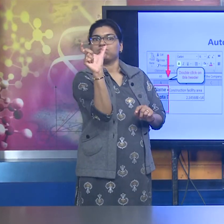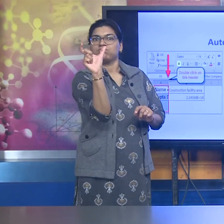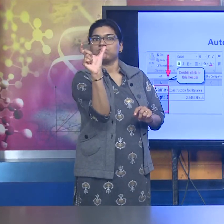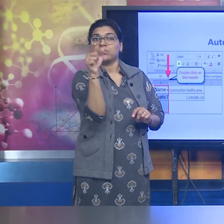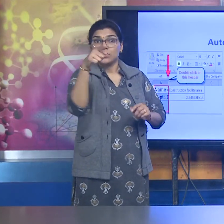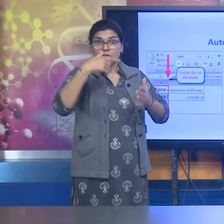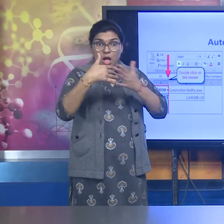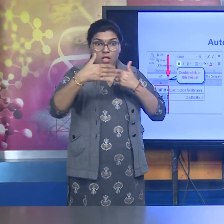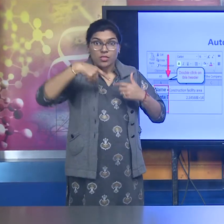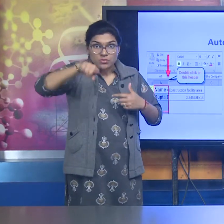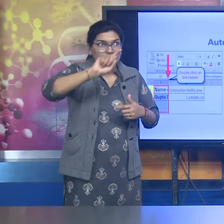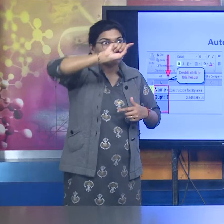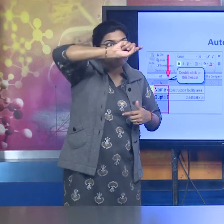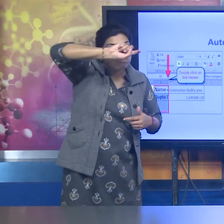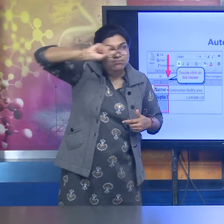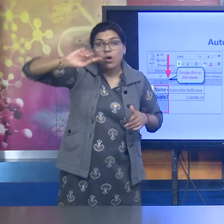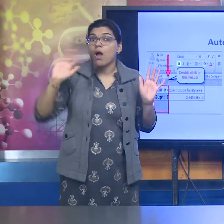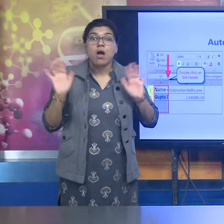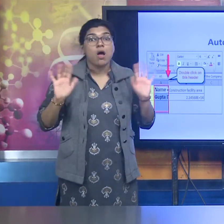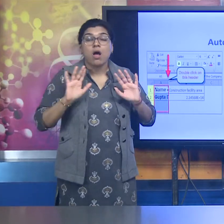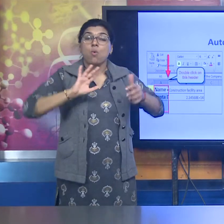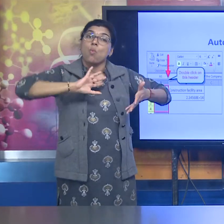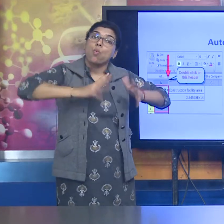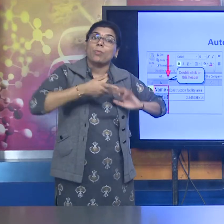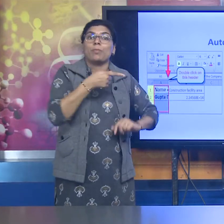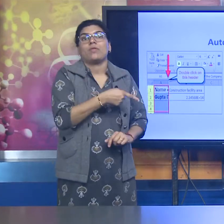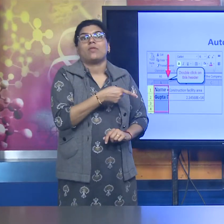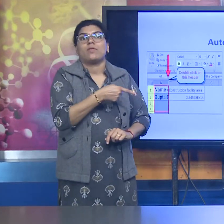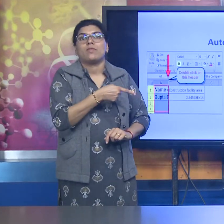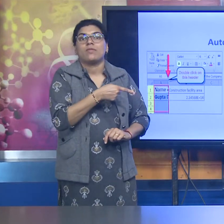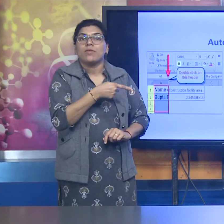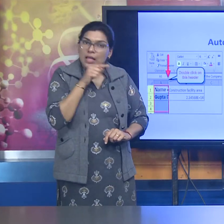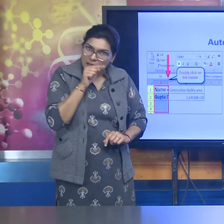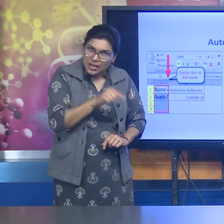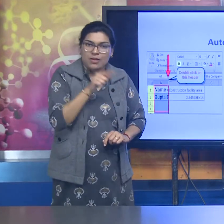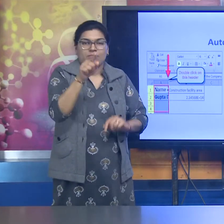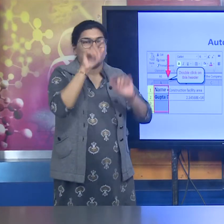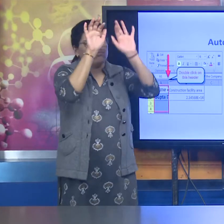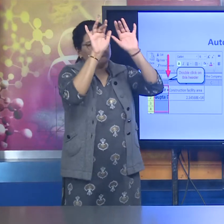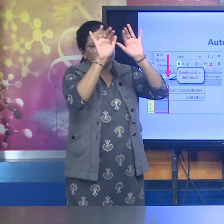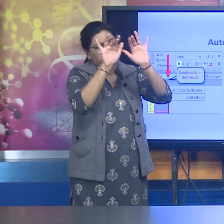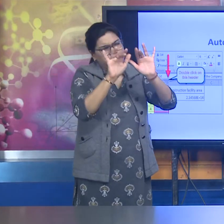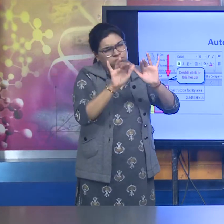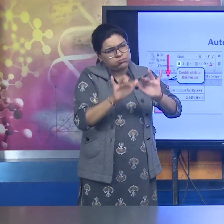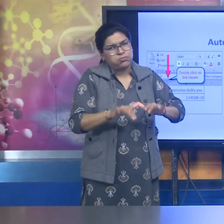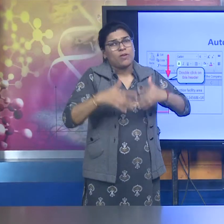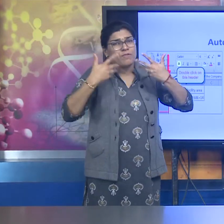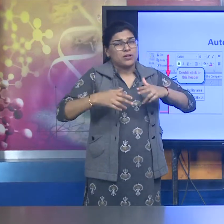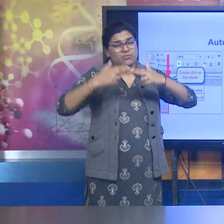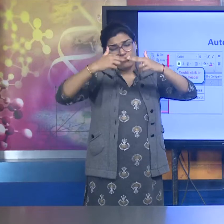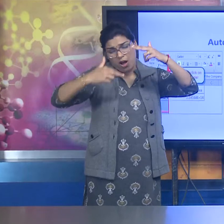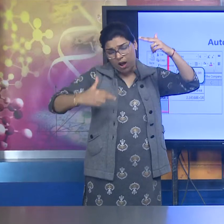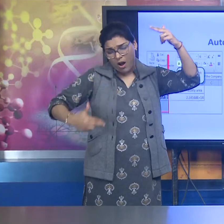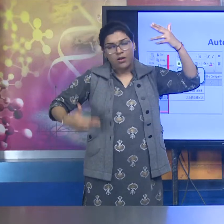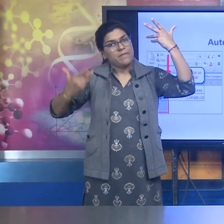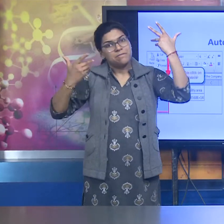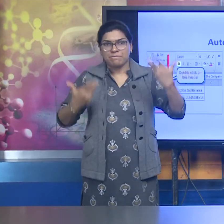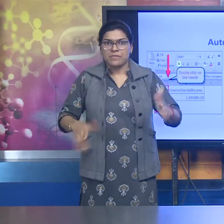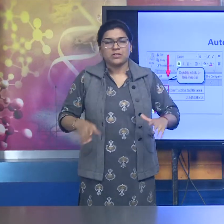full name of the company is not displayed, but on the second picture, the full name of the